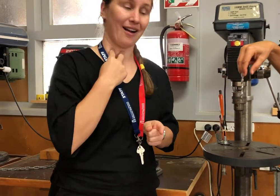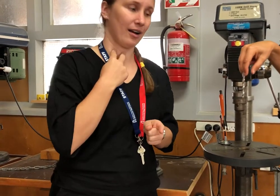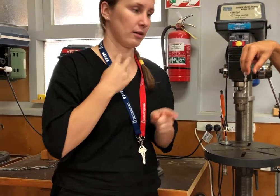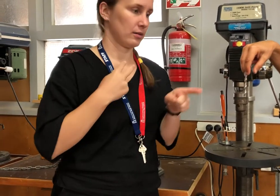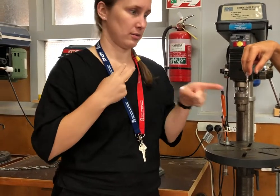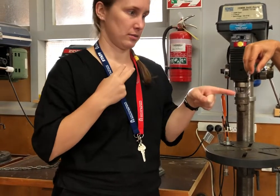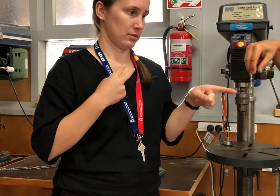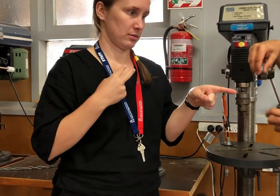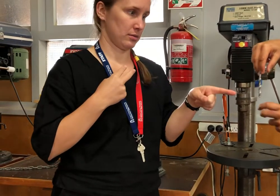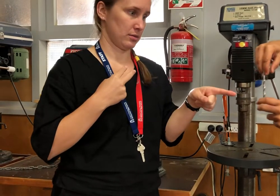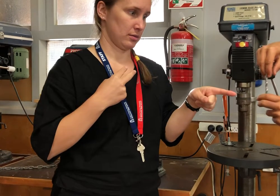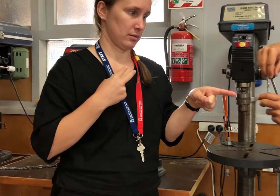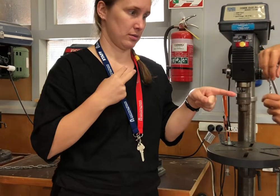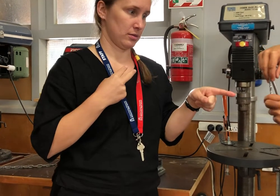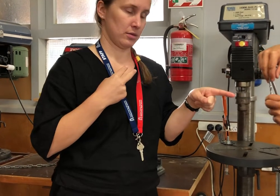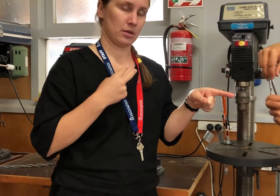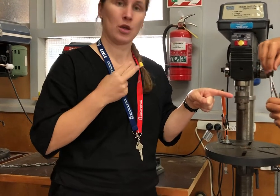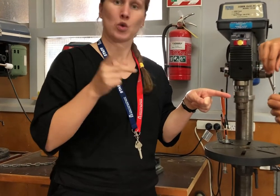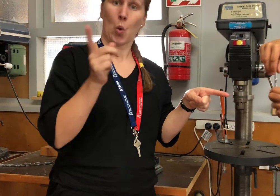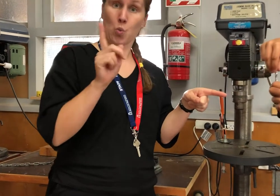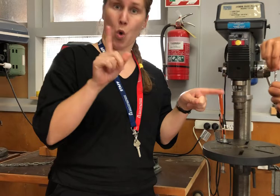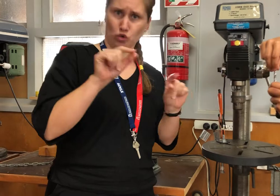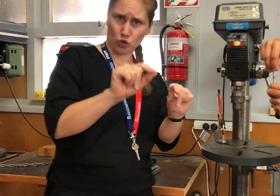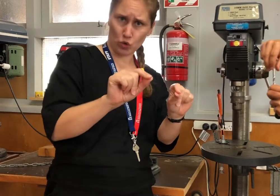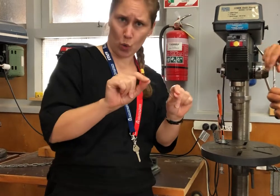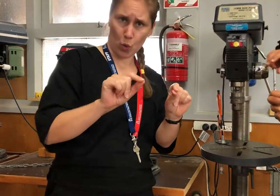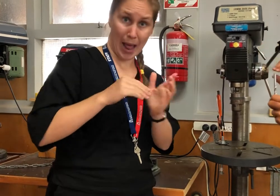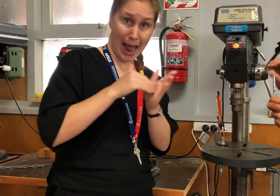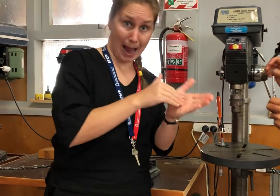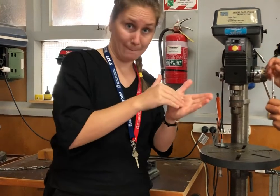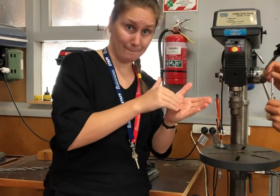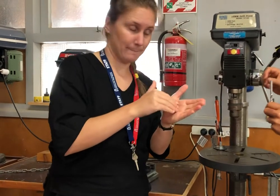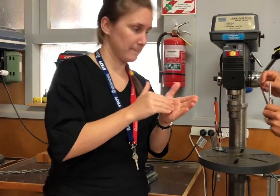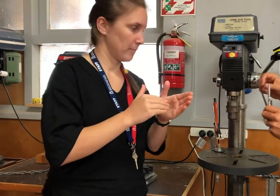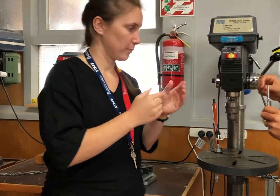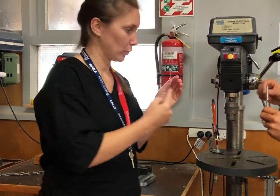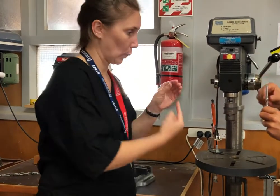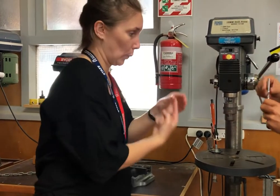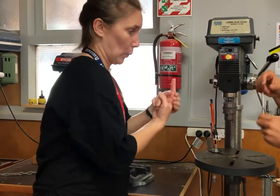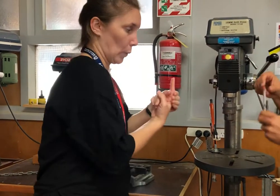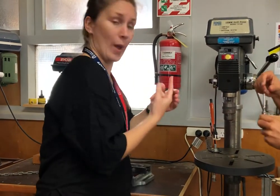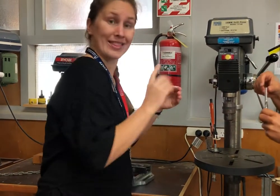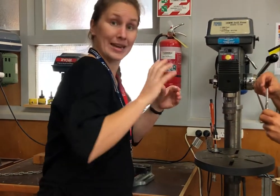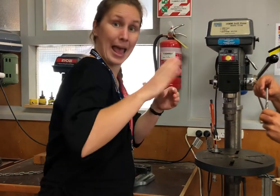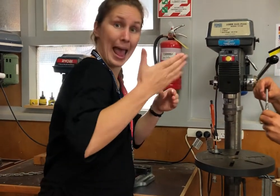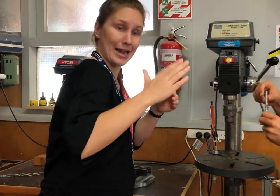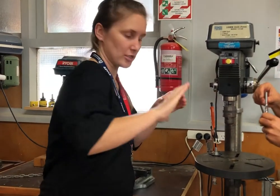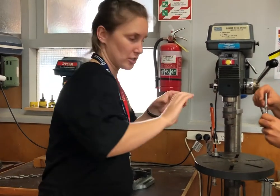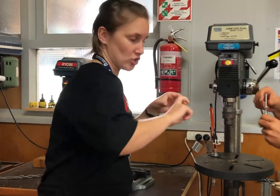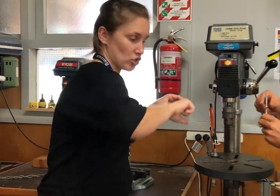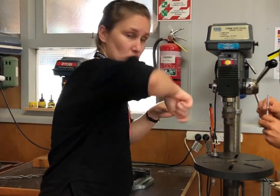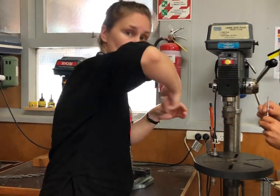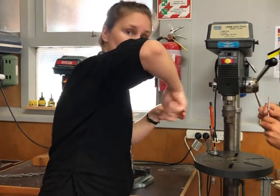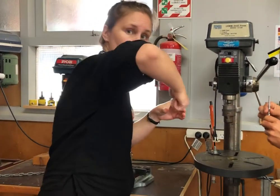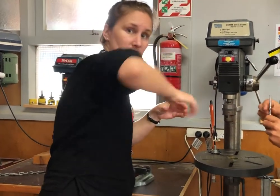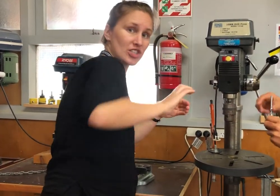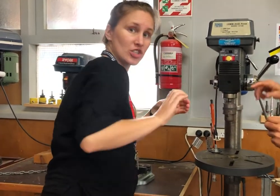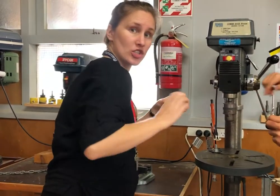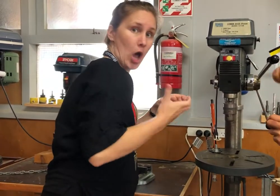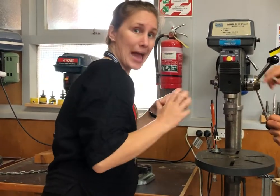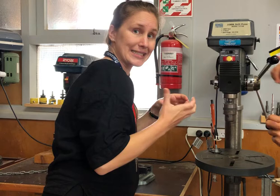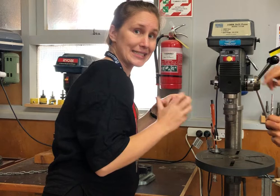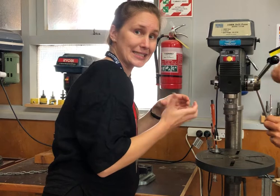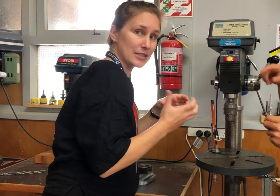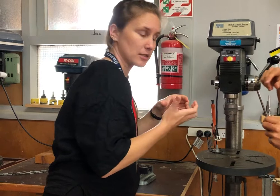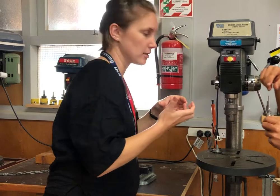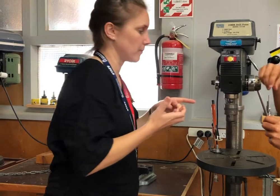jaws like that. So what we need to do is slide it in, tighten it by hand, and then check that we have it in level just